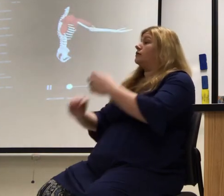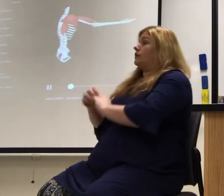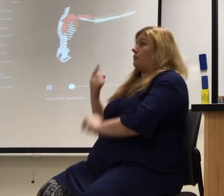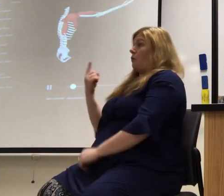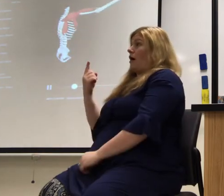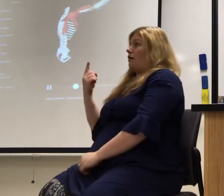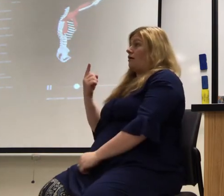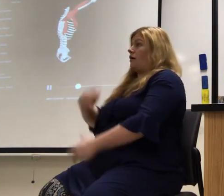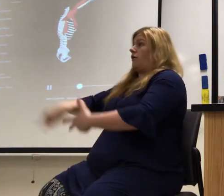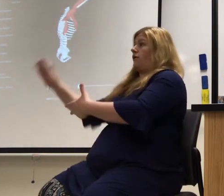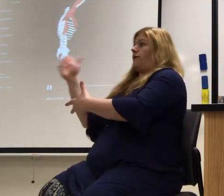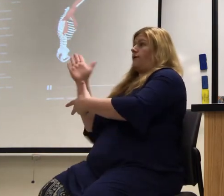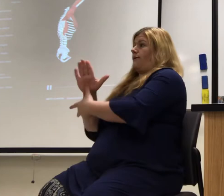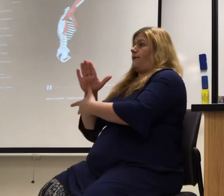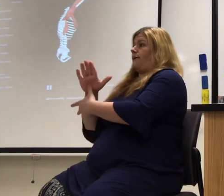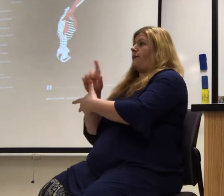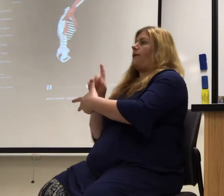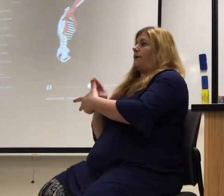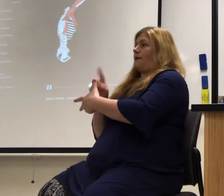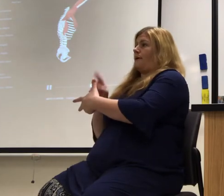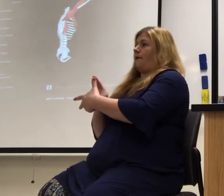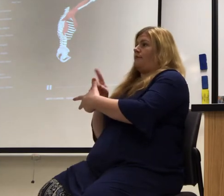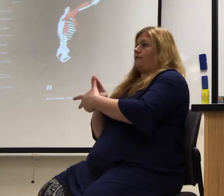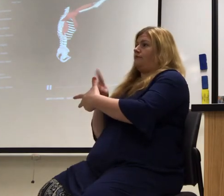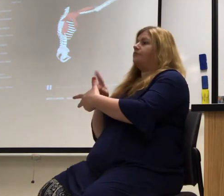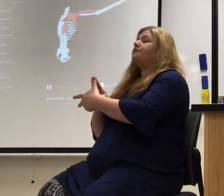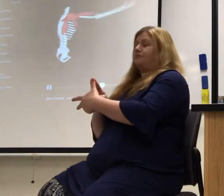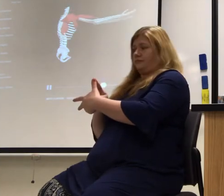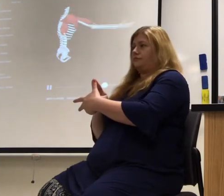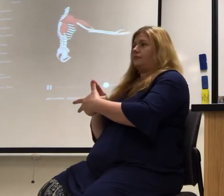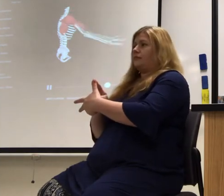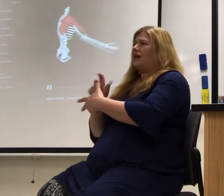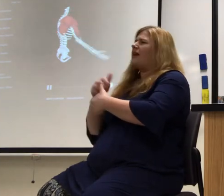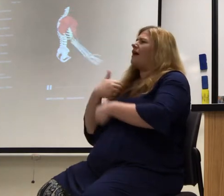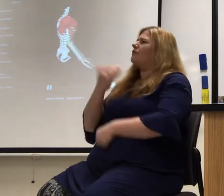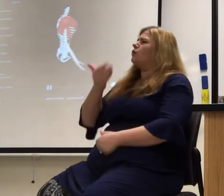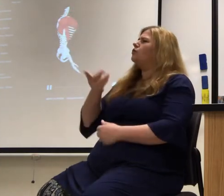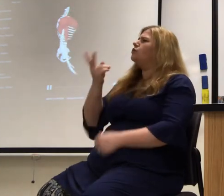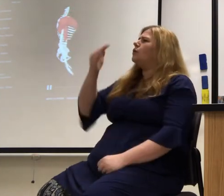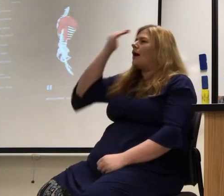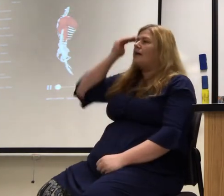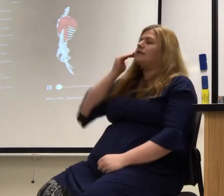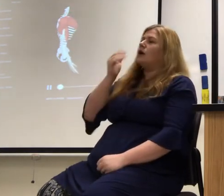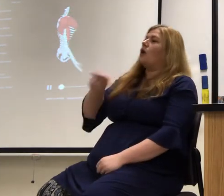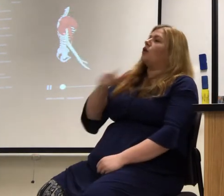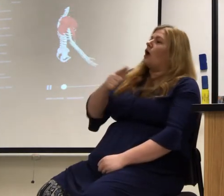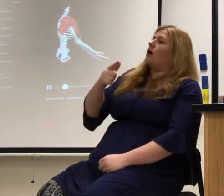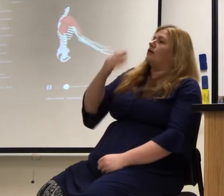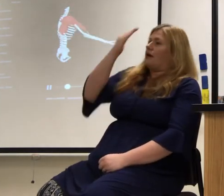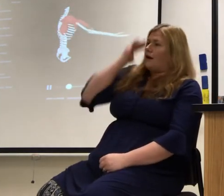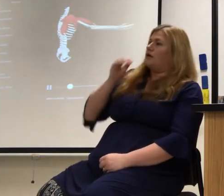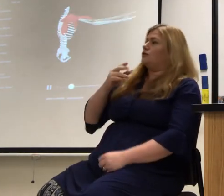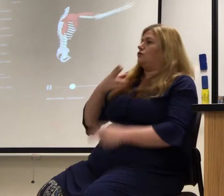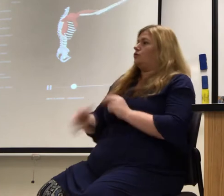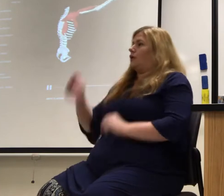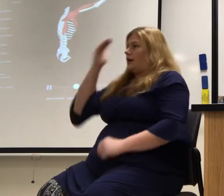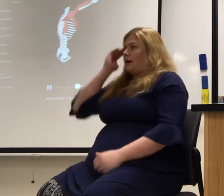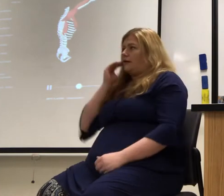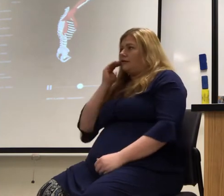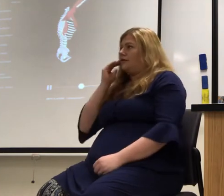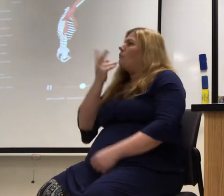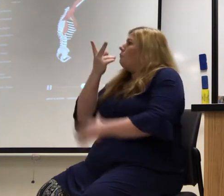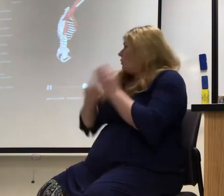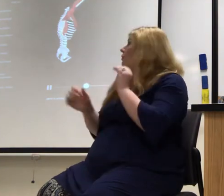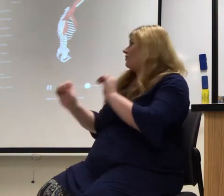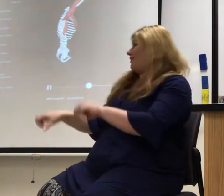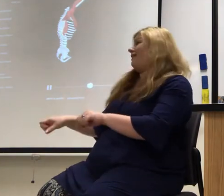pretty much the long head could or the short head could. Okay, that's what I meant by be specific. Could you figure out which head did it? Well, they both